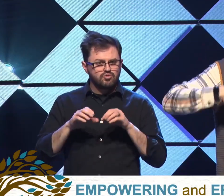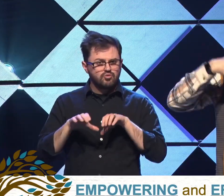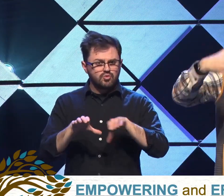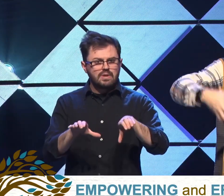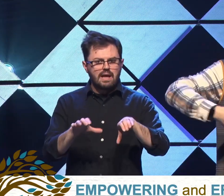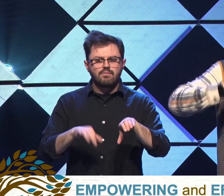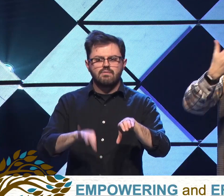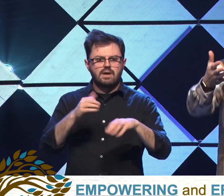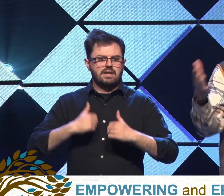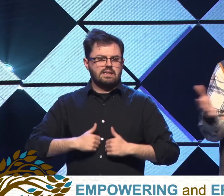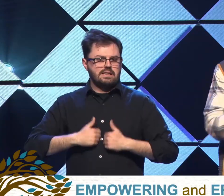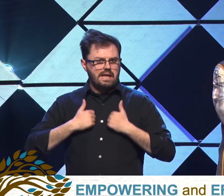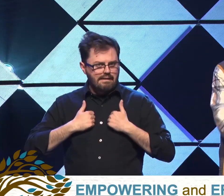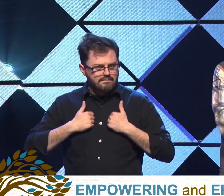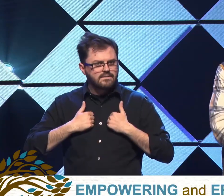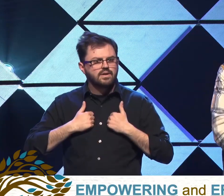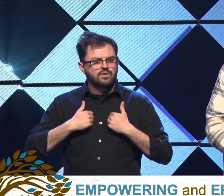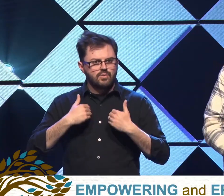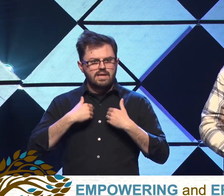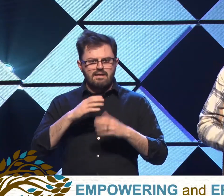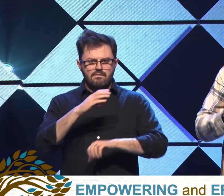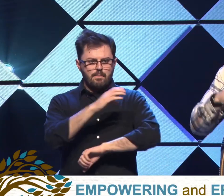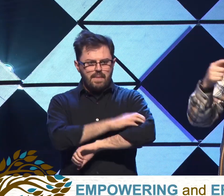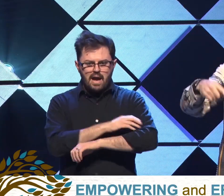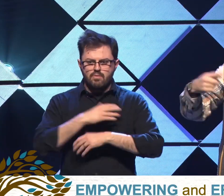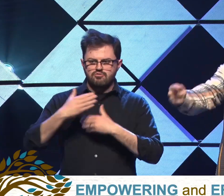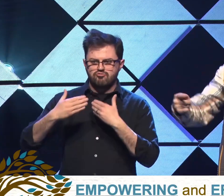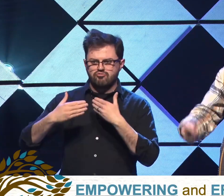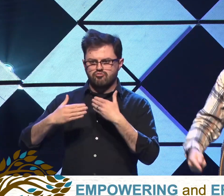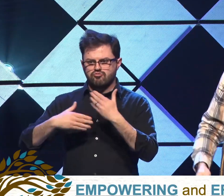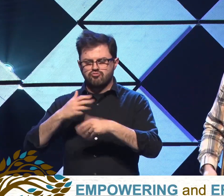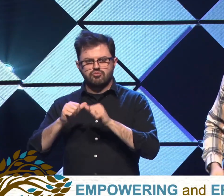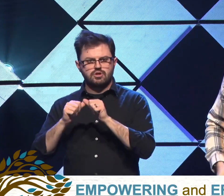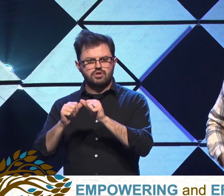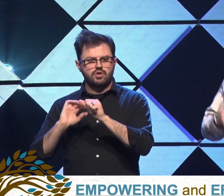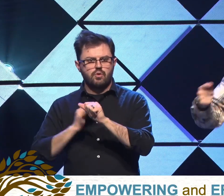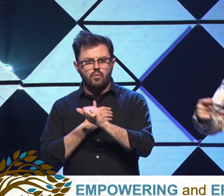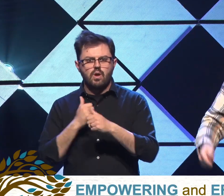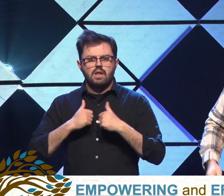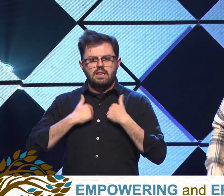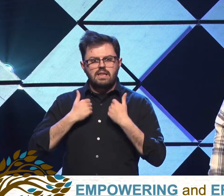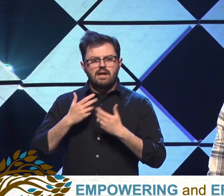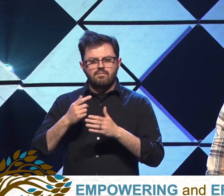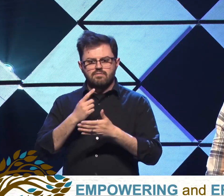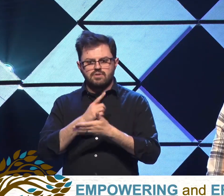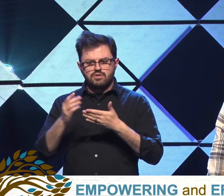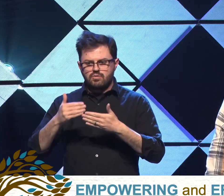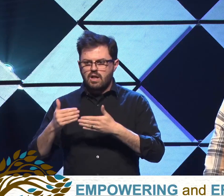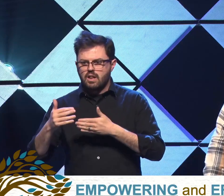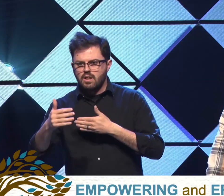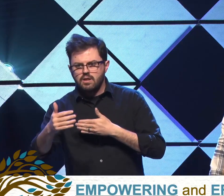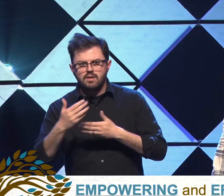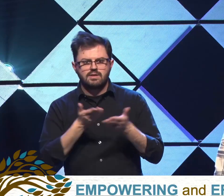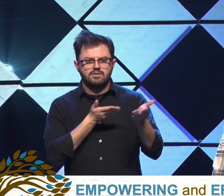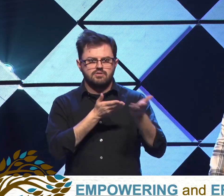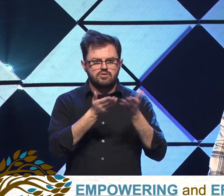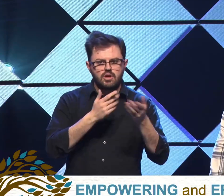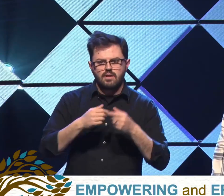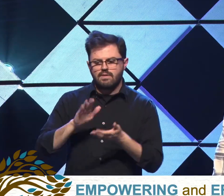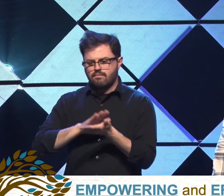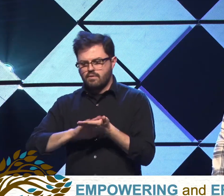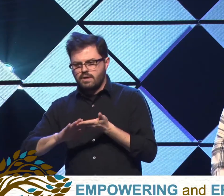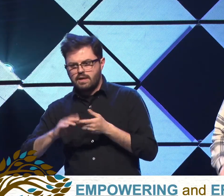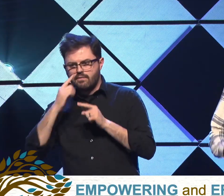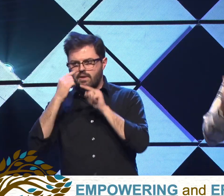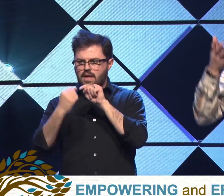Literally, we find life. We find empowerment for the next week to go out and love and serve, to forgive our enemies, to pray for those who persecute